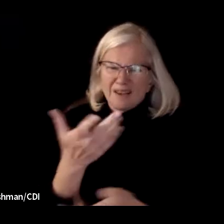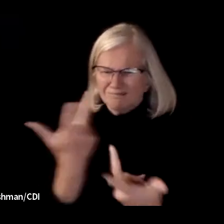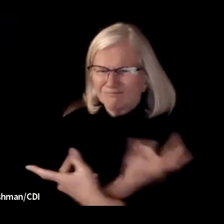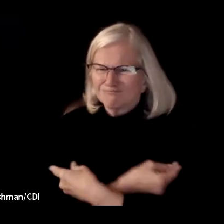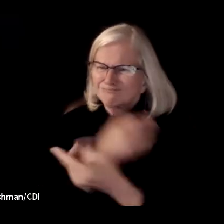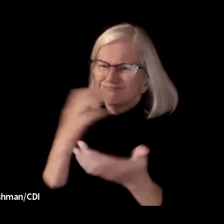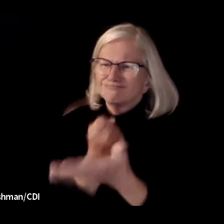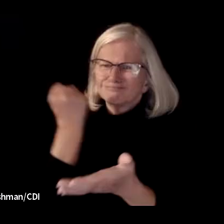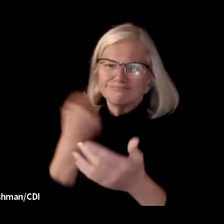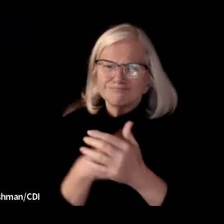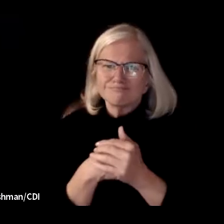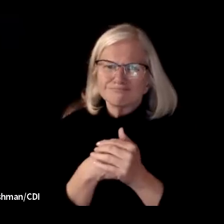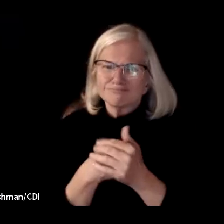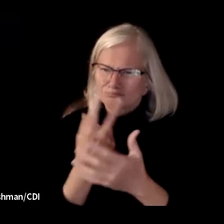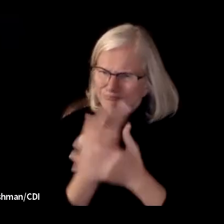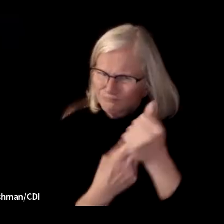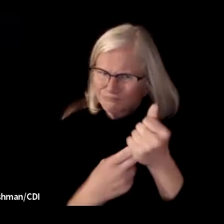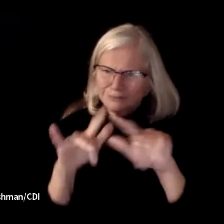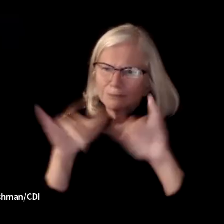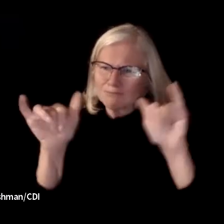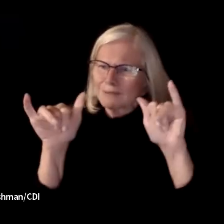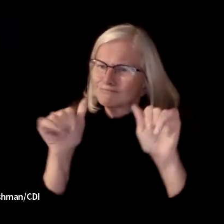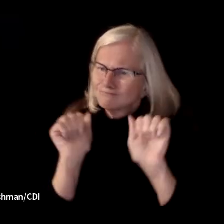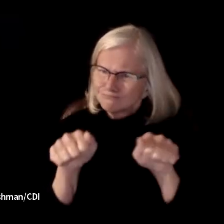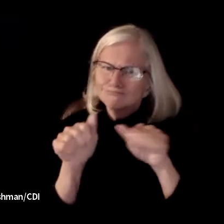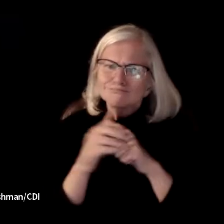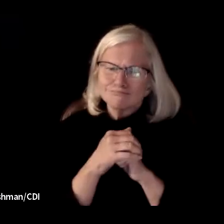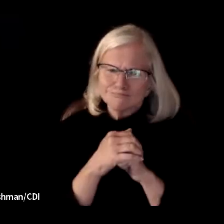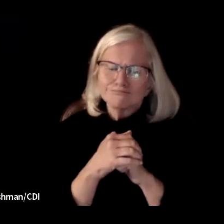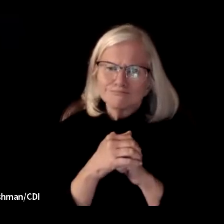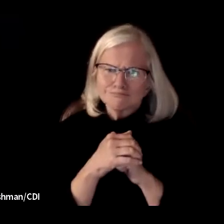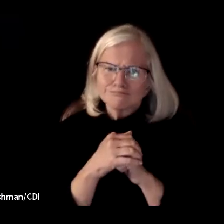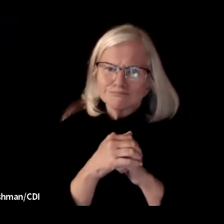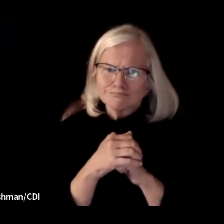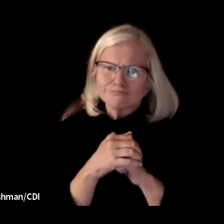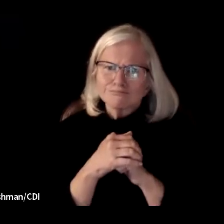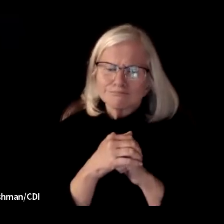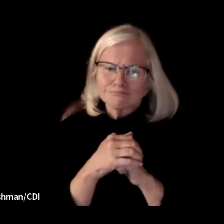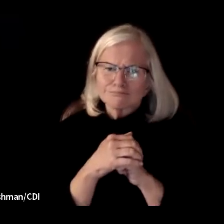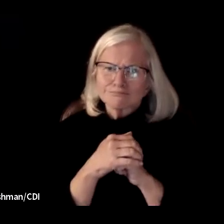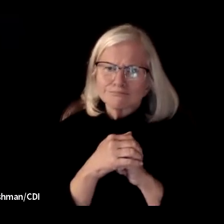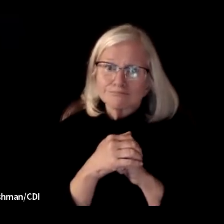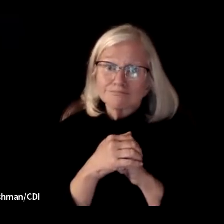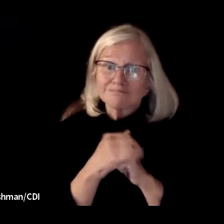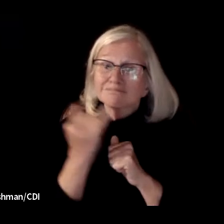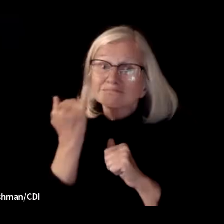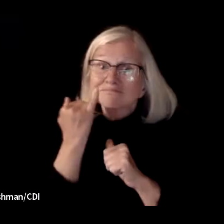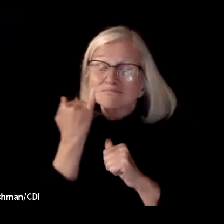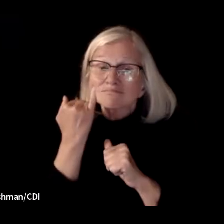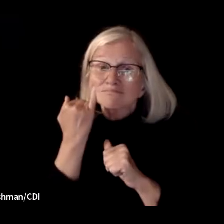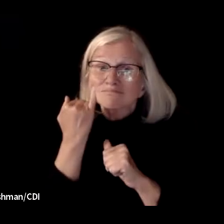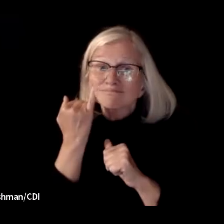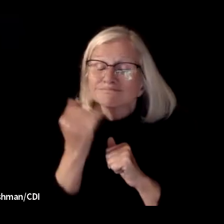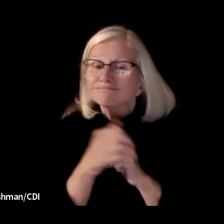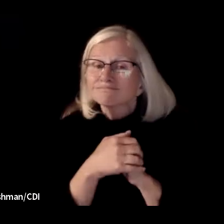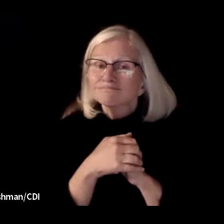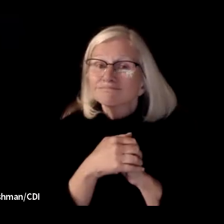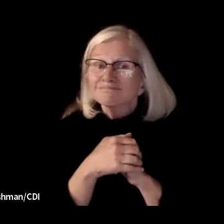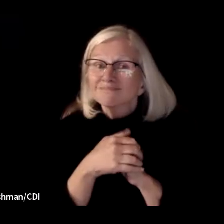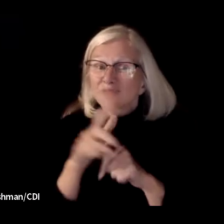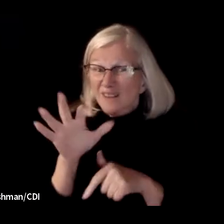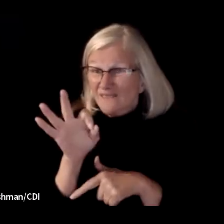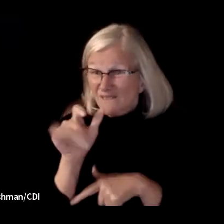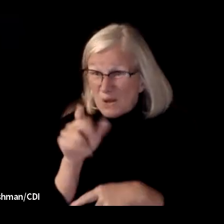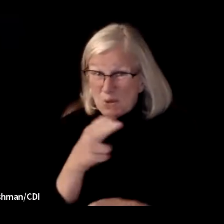them at the same time. Or if you happen to have gotten, say, a flu shot at the